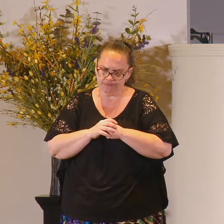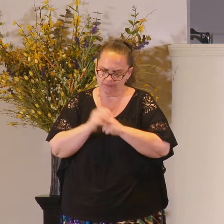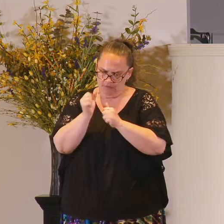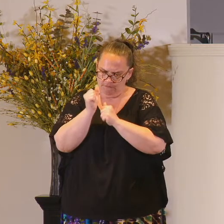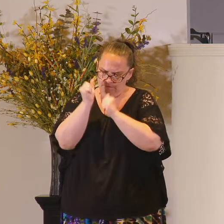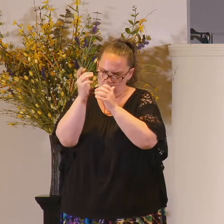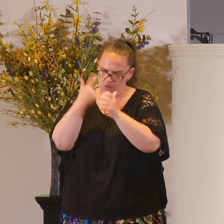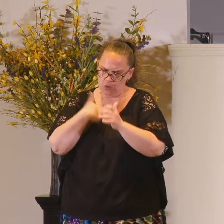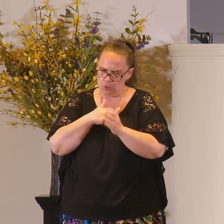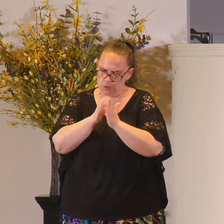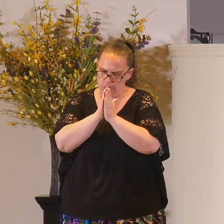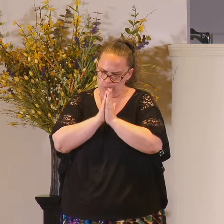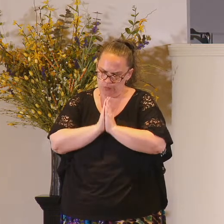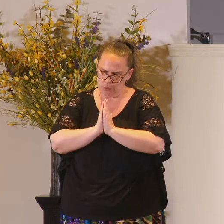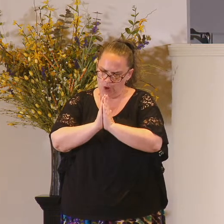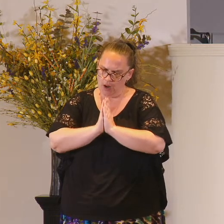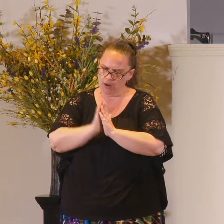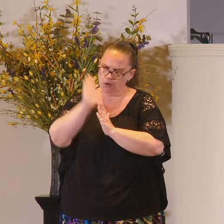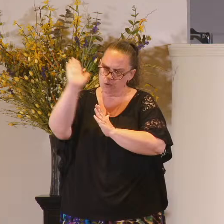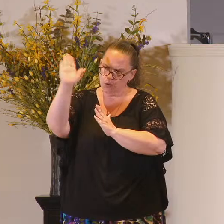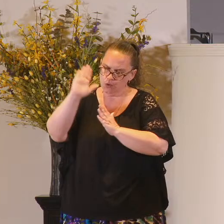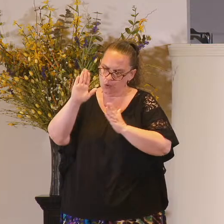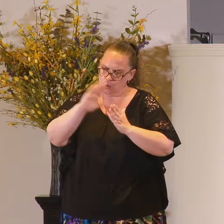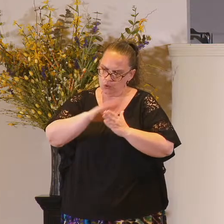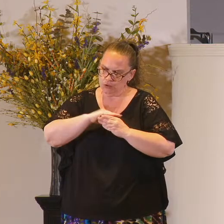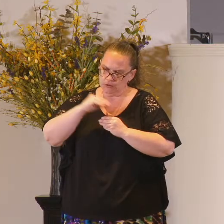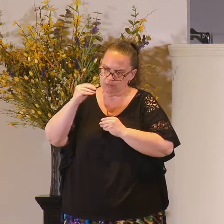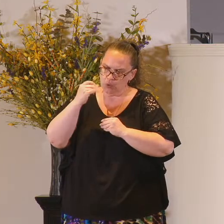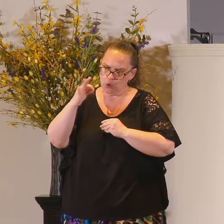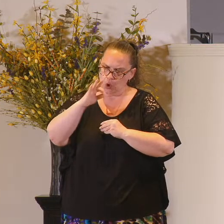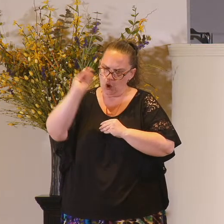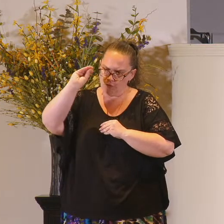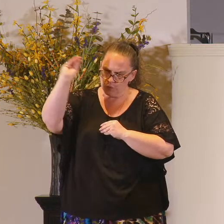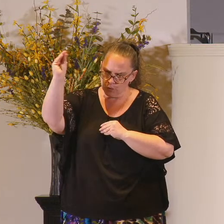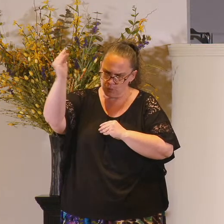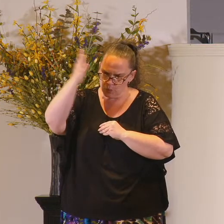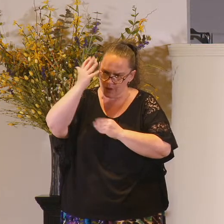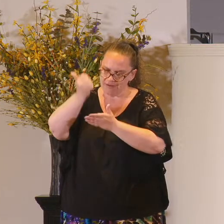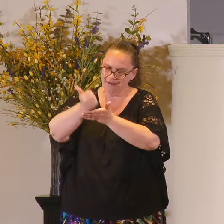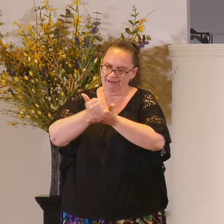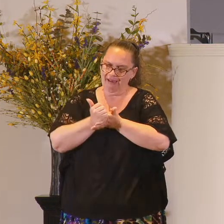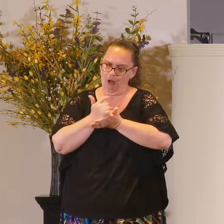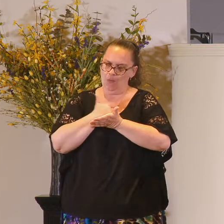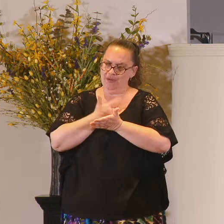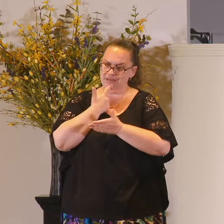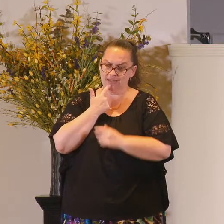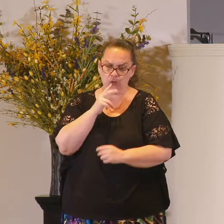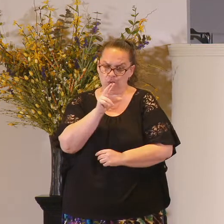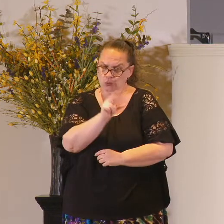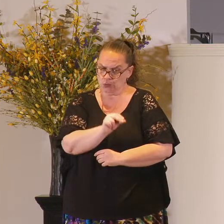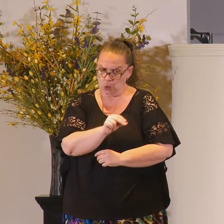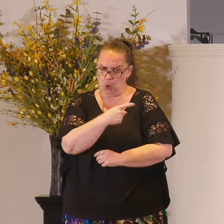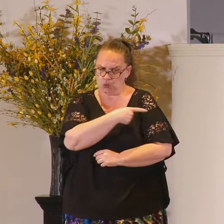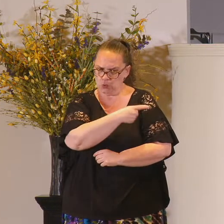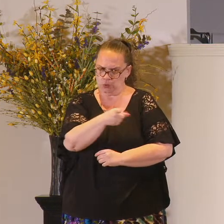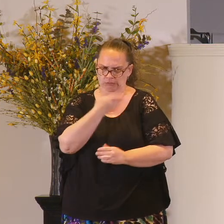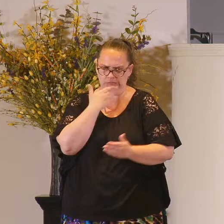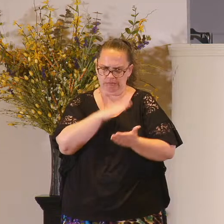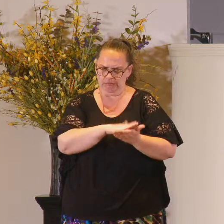Father, we pray that your spirit of grace would help us to say no to